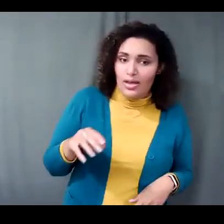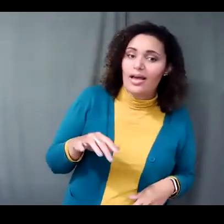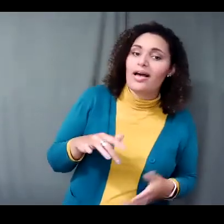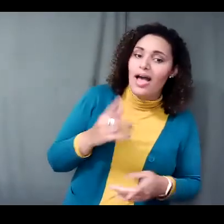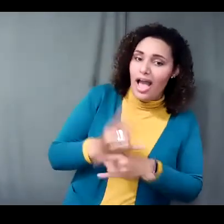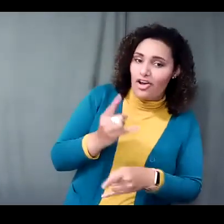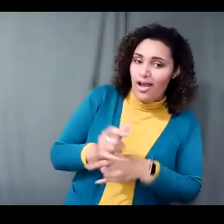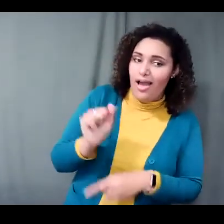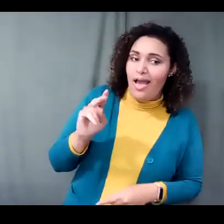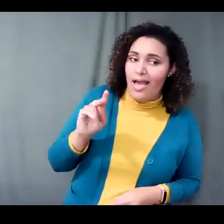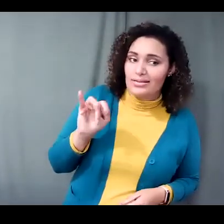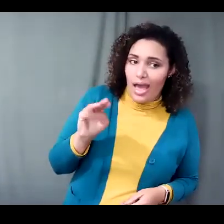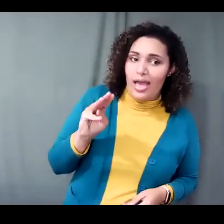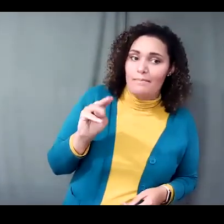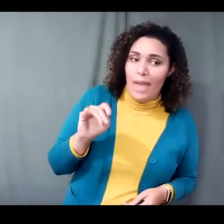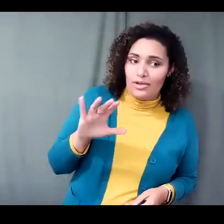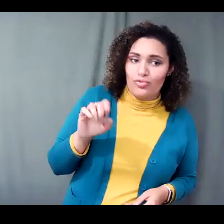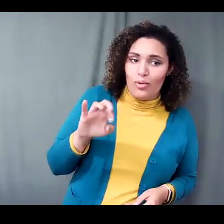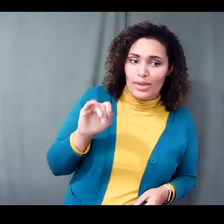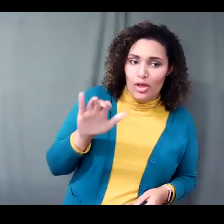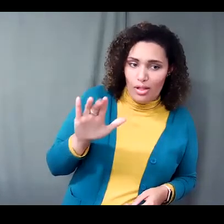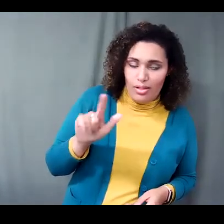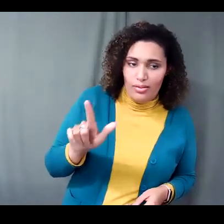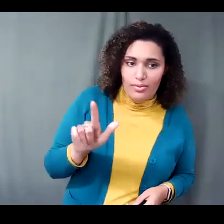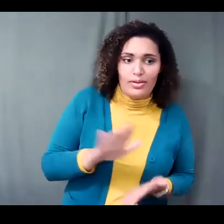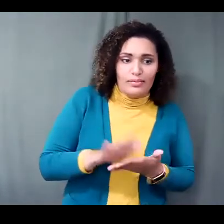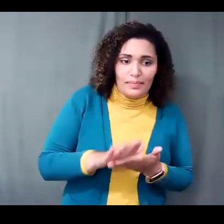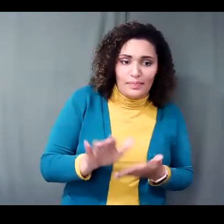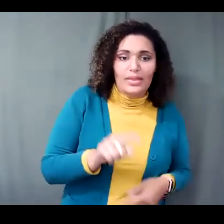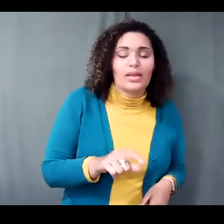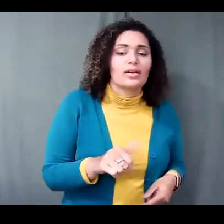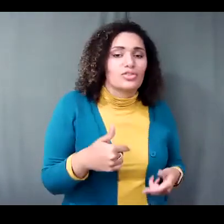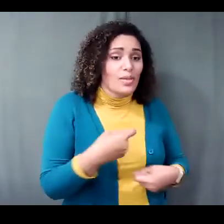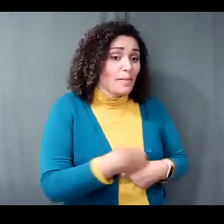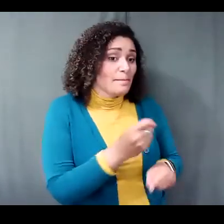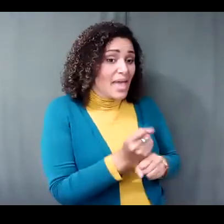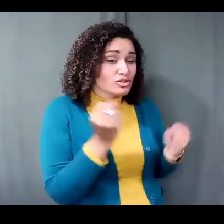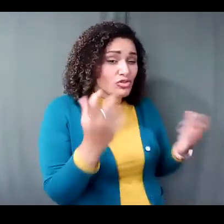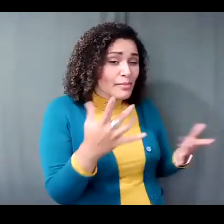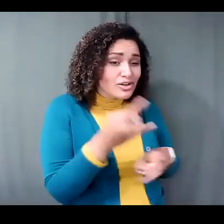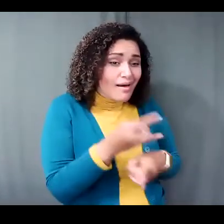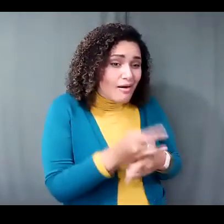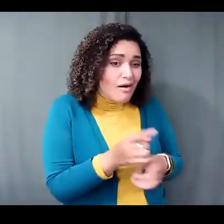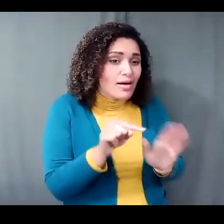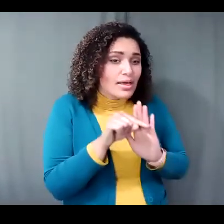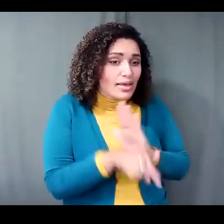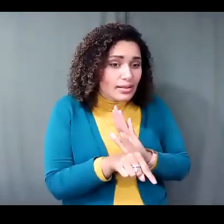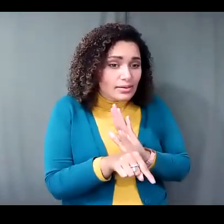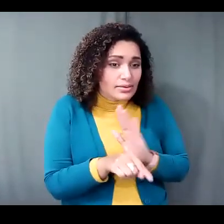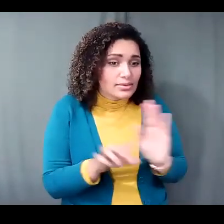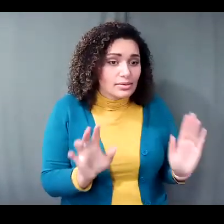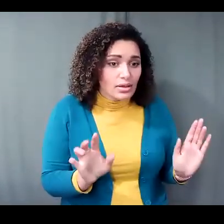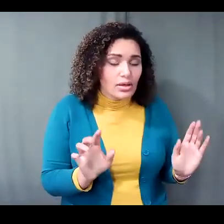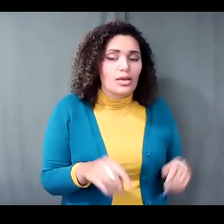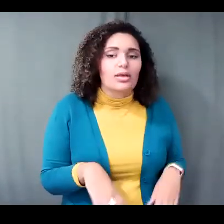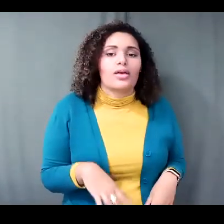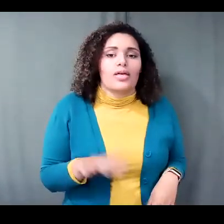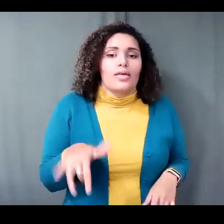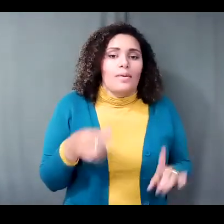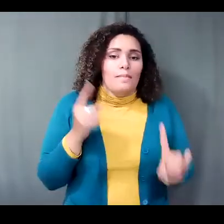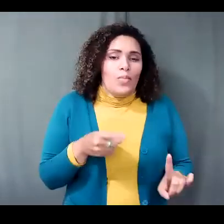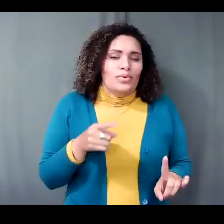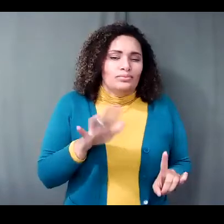they get to a point where they've actually created so much alcohol that it kills them. And when that point is